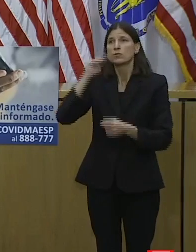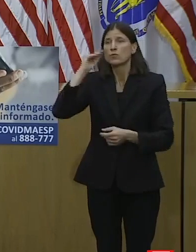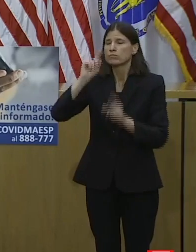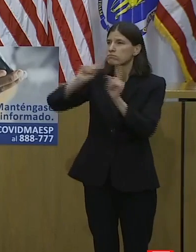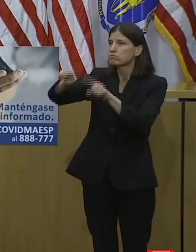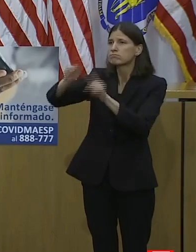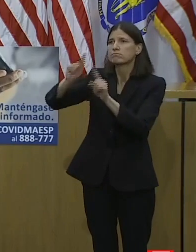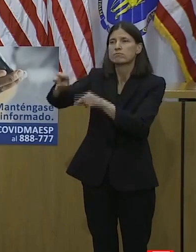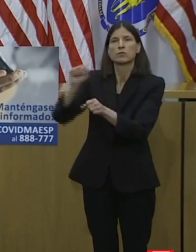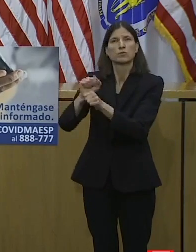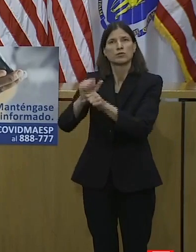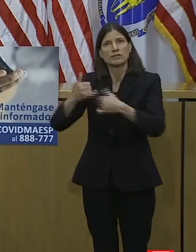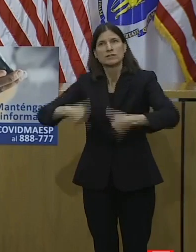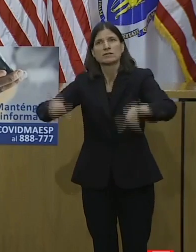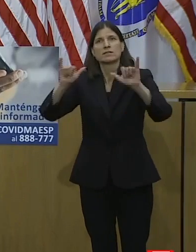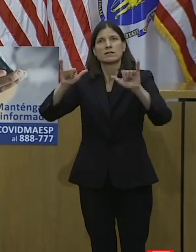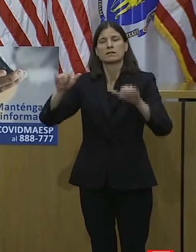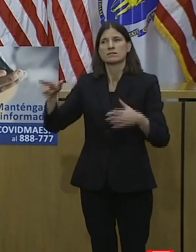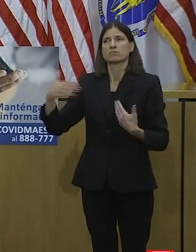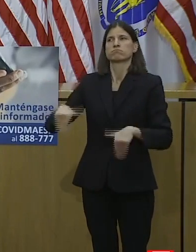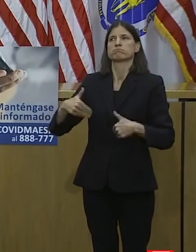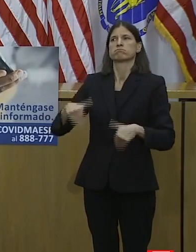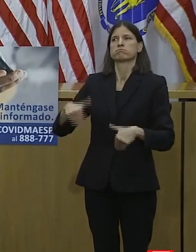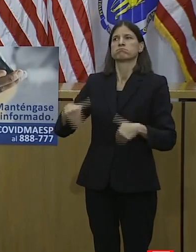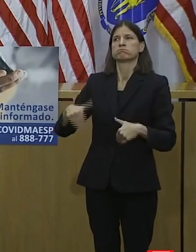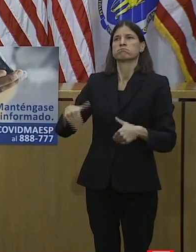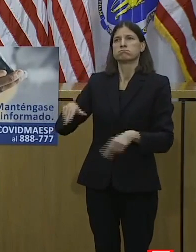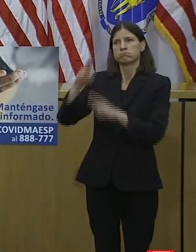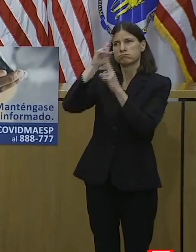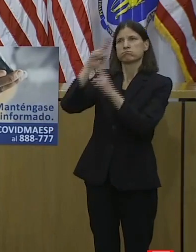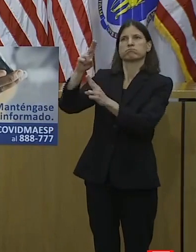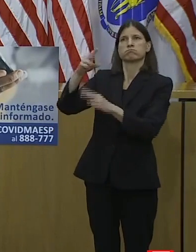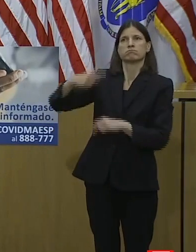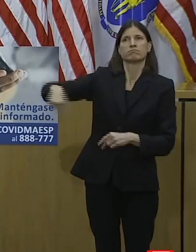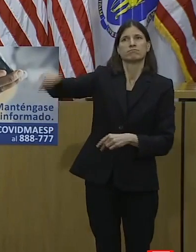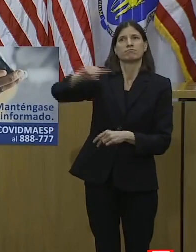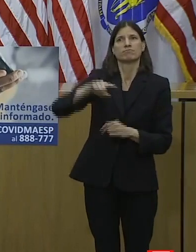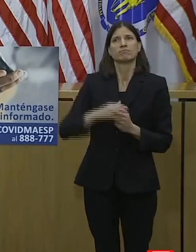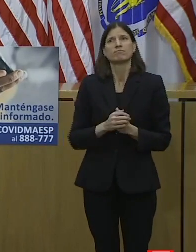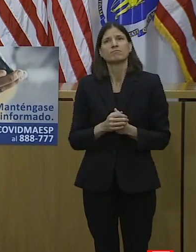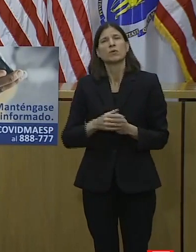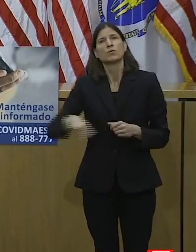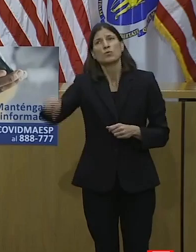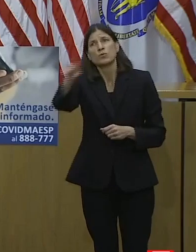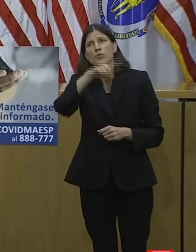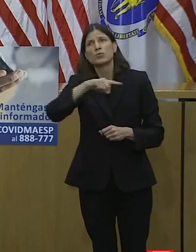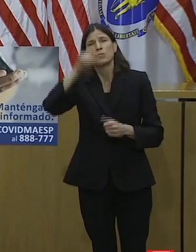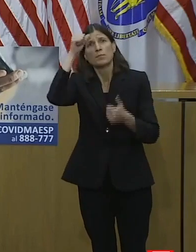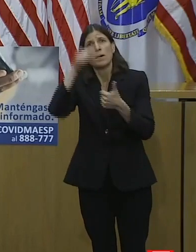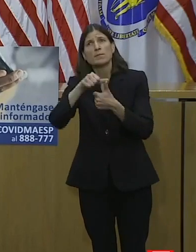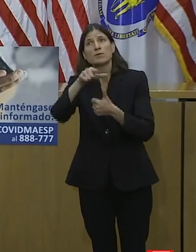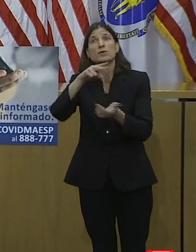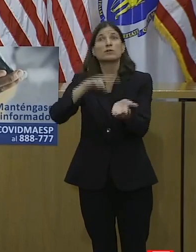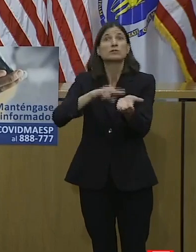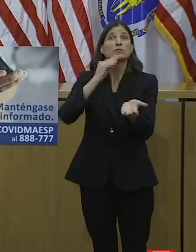of our most vulnerable older adults. And I don't want people to forget that, because we often talk about our first responders and our healthcare workers, but there's a